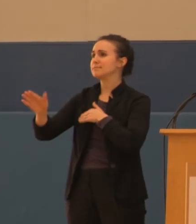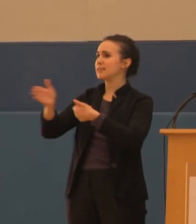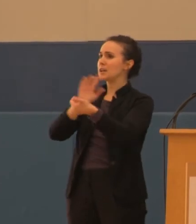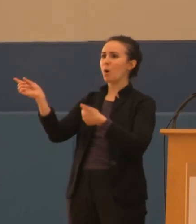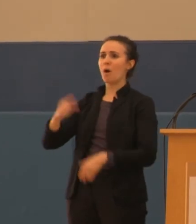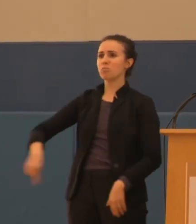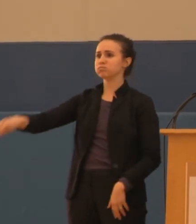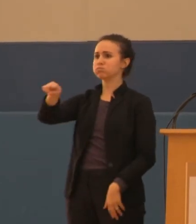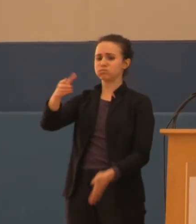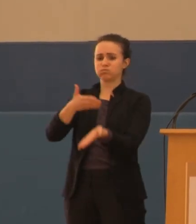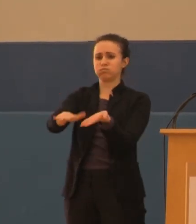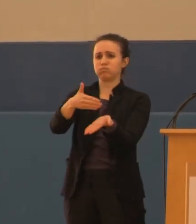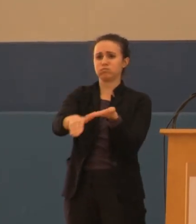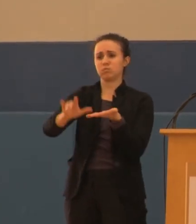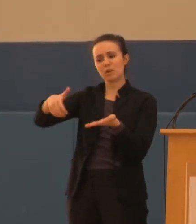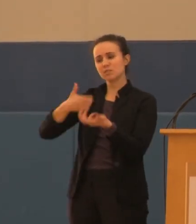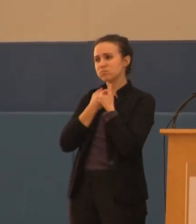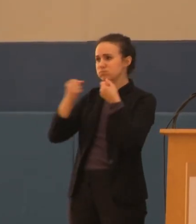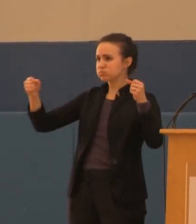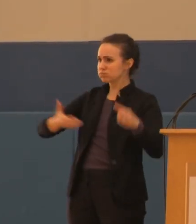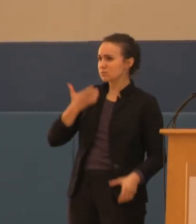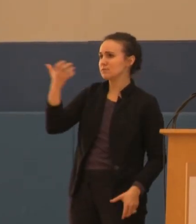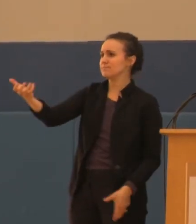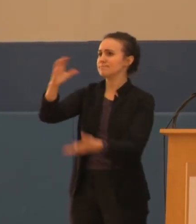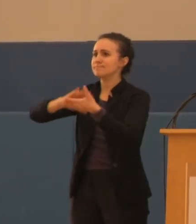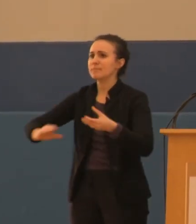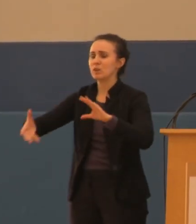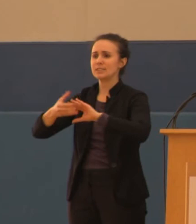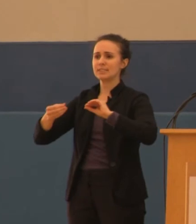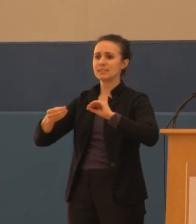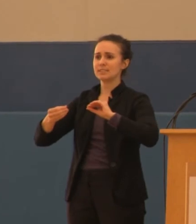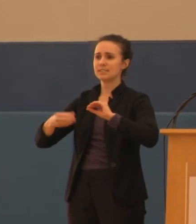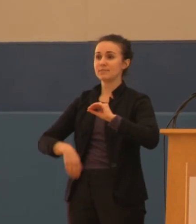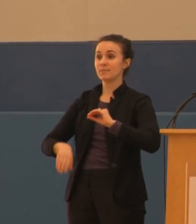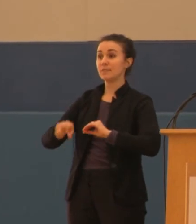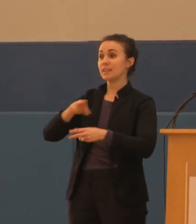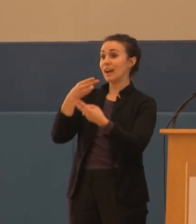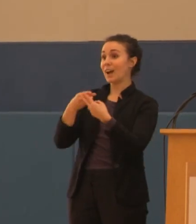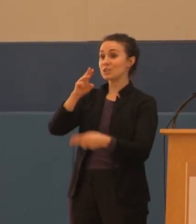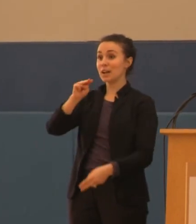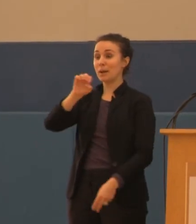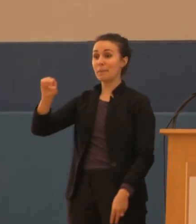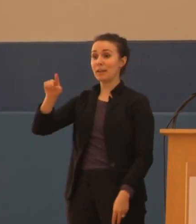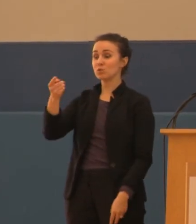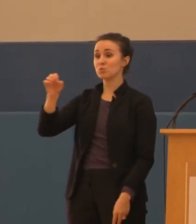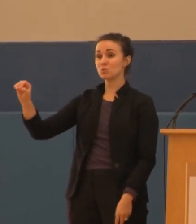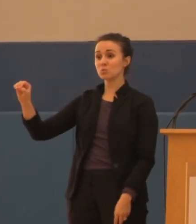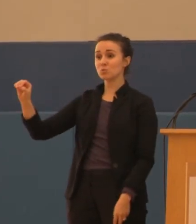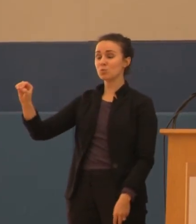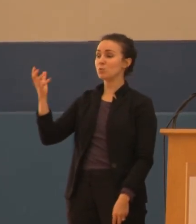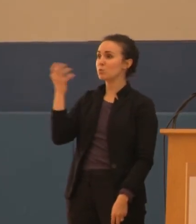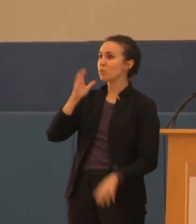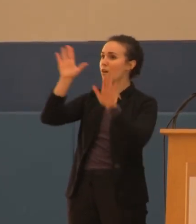are, that we must speak our truth, no matter how difficult it is. And the Me Too movement is the greatest example